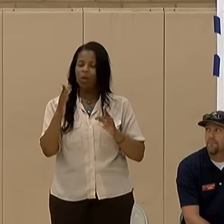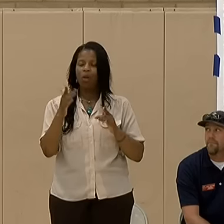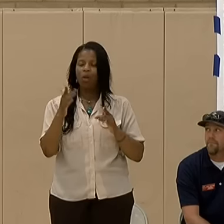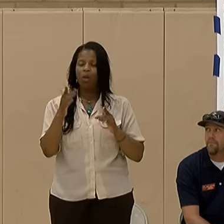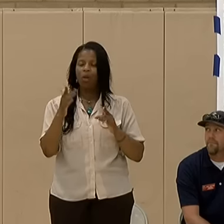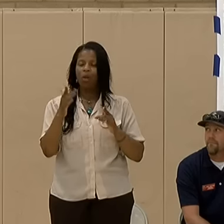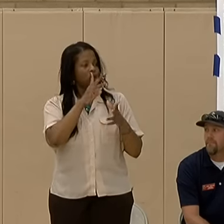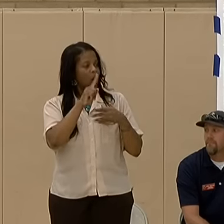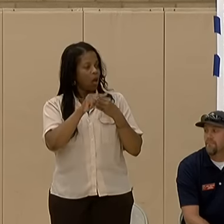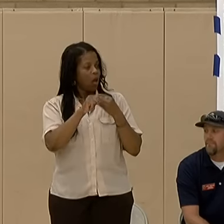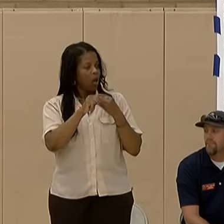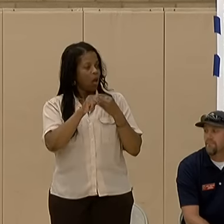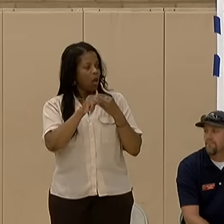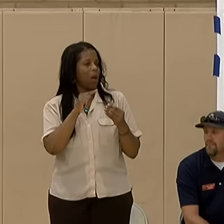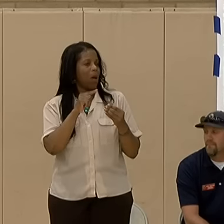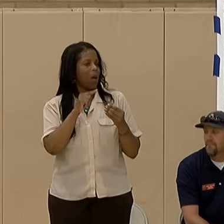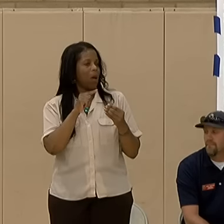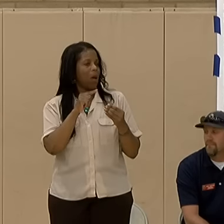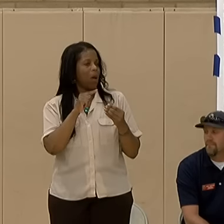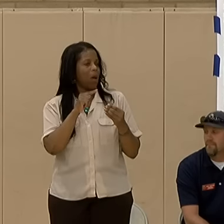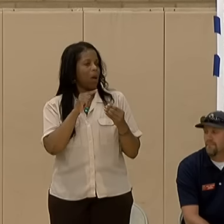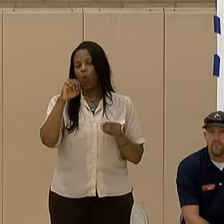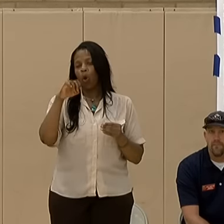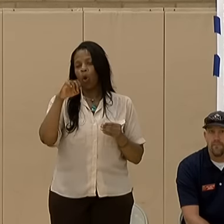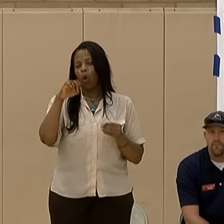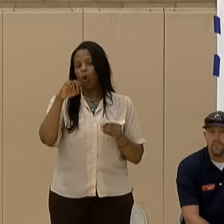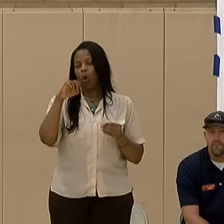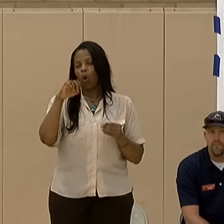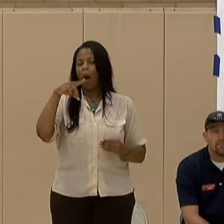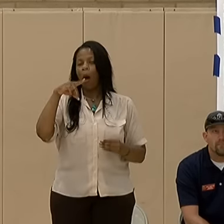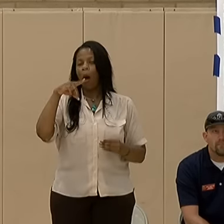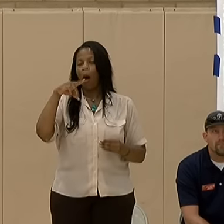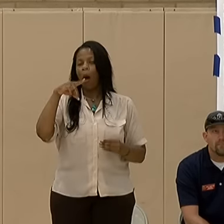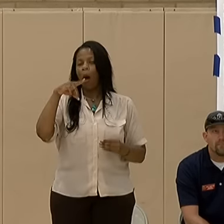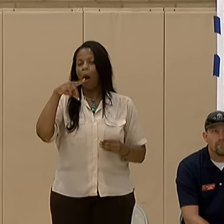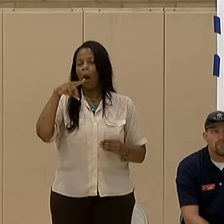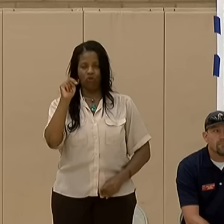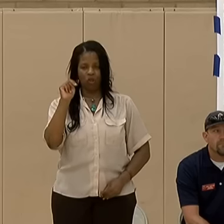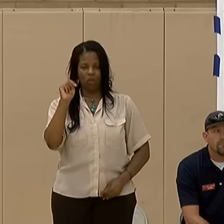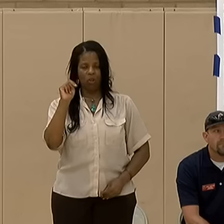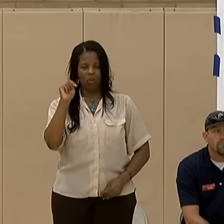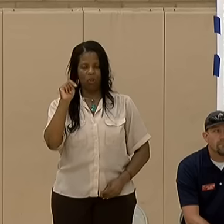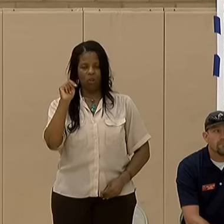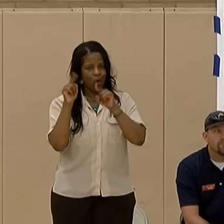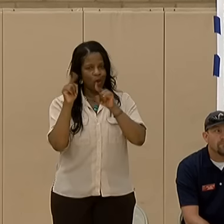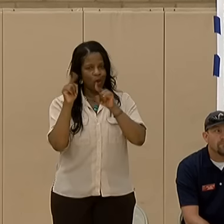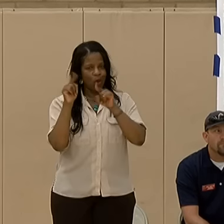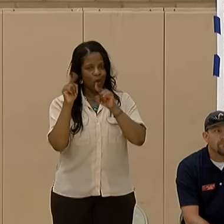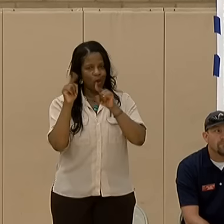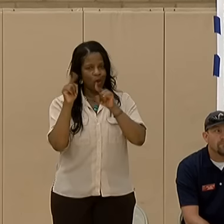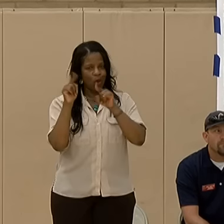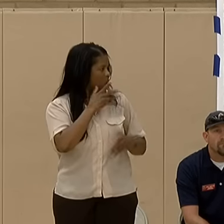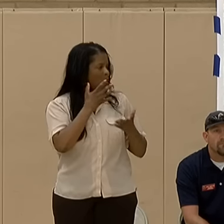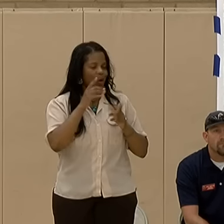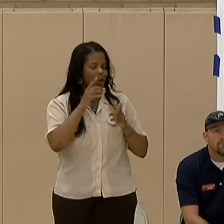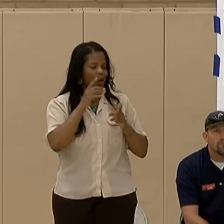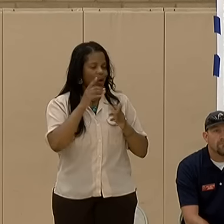talk about repopulation, because I know you want to go home. We want to go home.